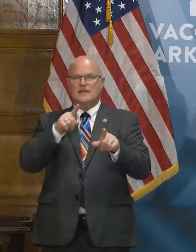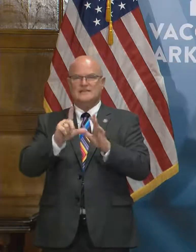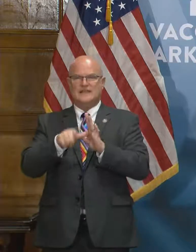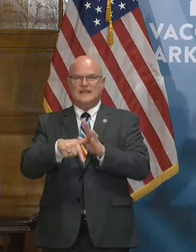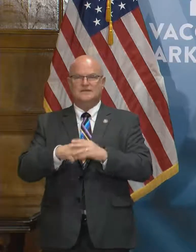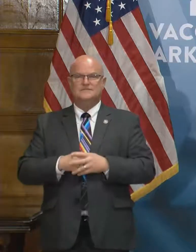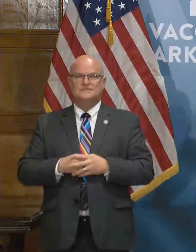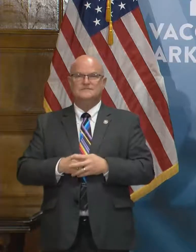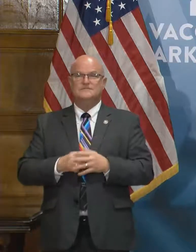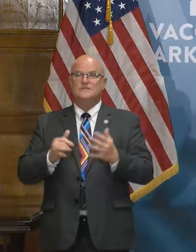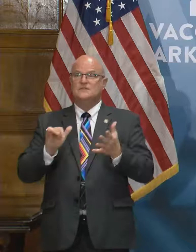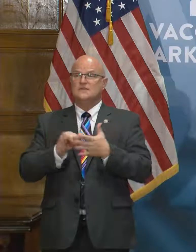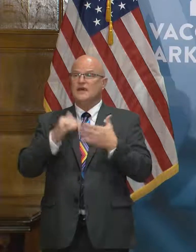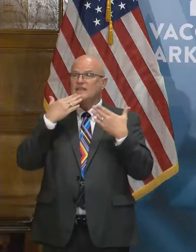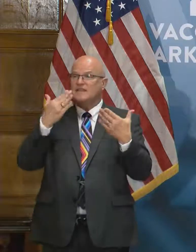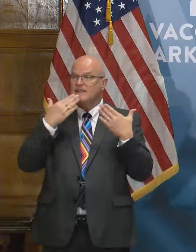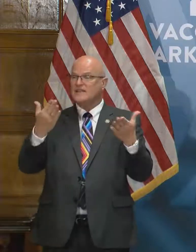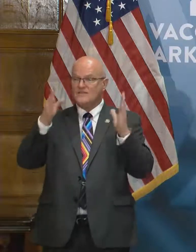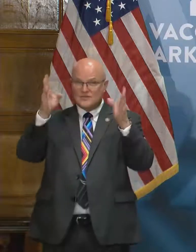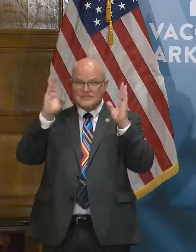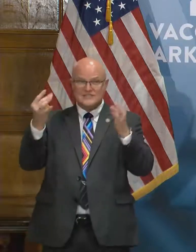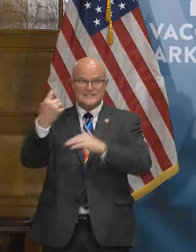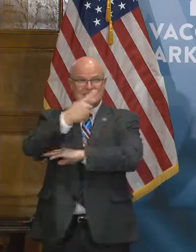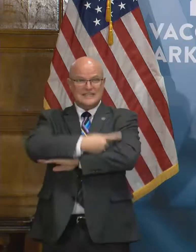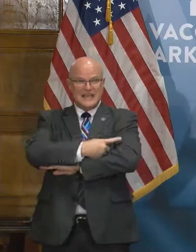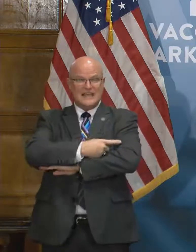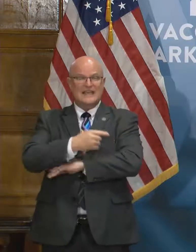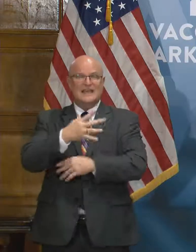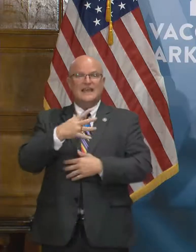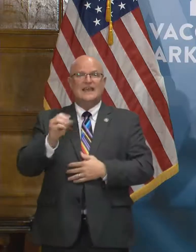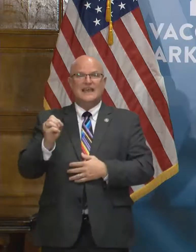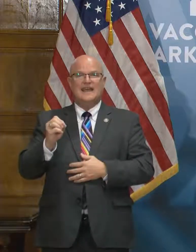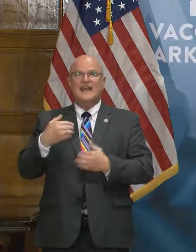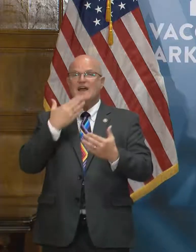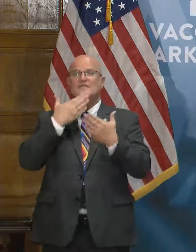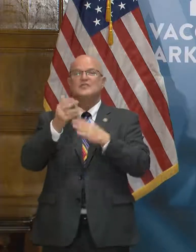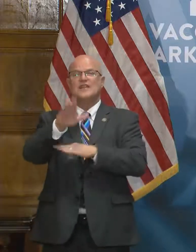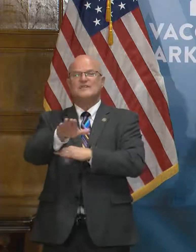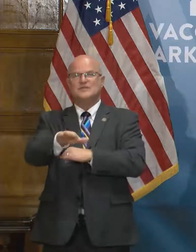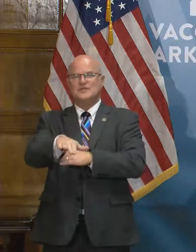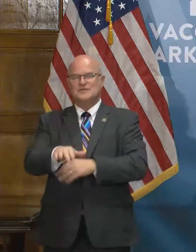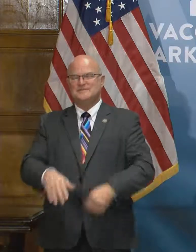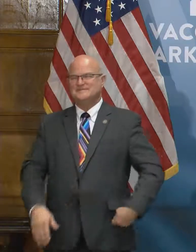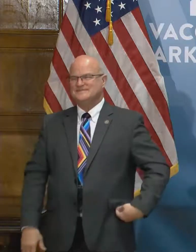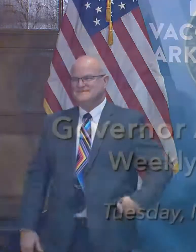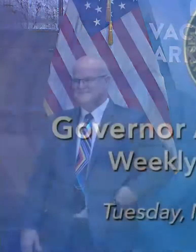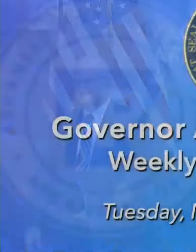there. With that, thank you for your attention today, and y'all have a good afternoon.